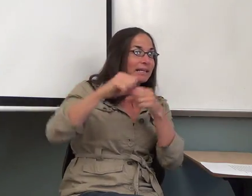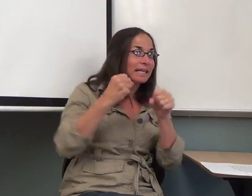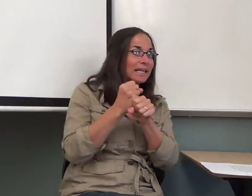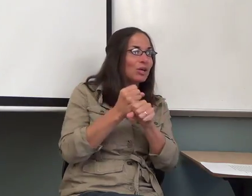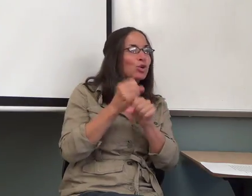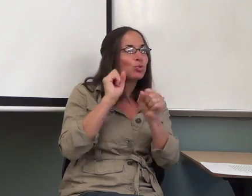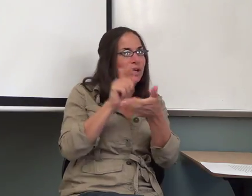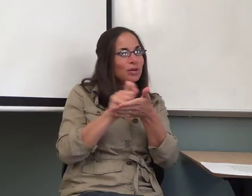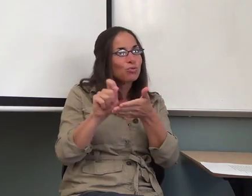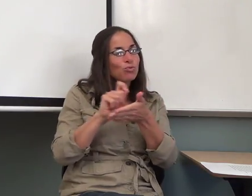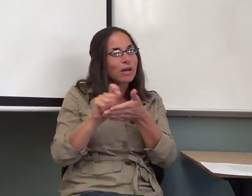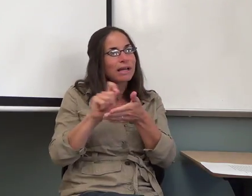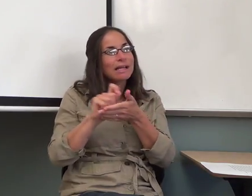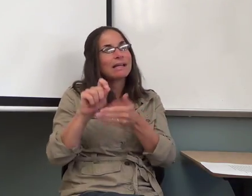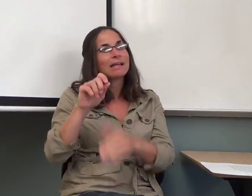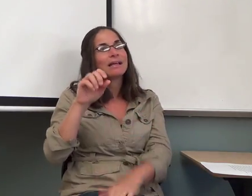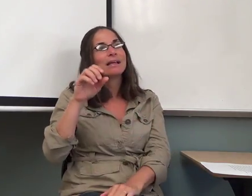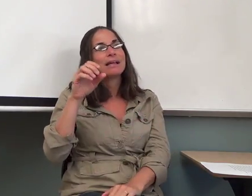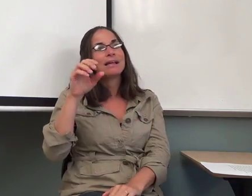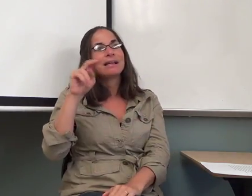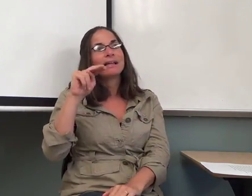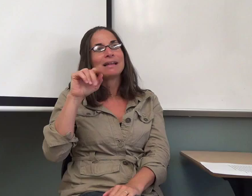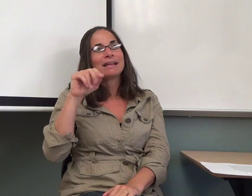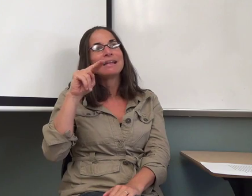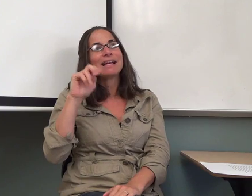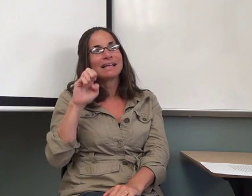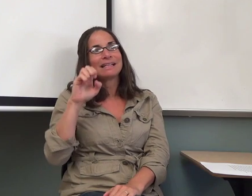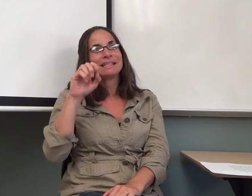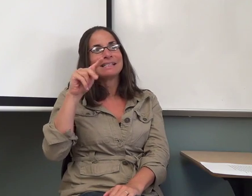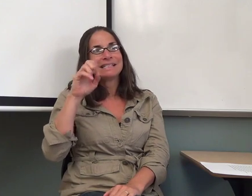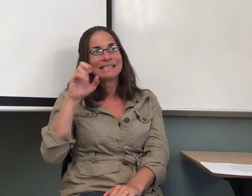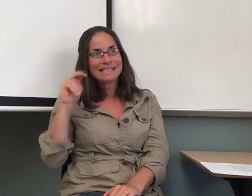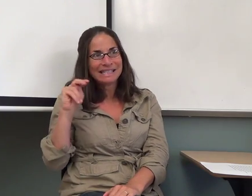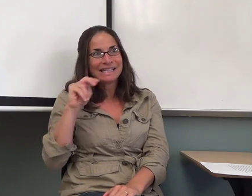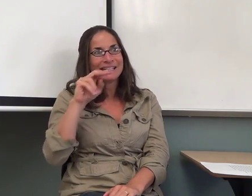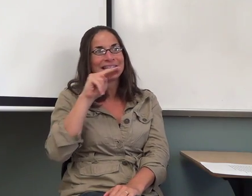out 1990s, Right. correct? Yeah. Right. Okay, so it becomes a noun.